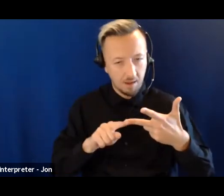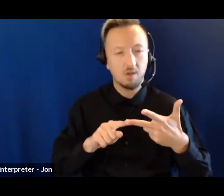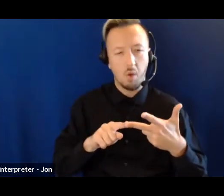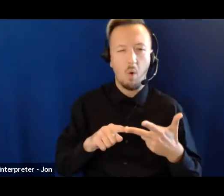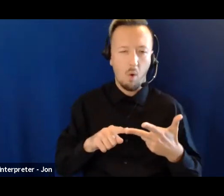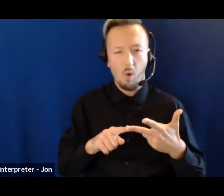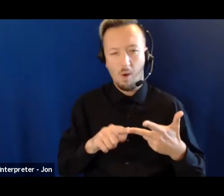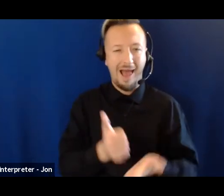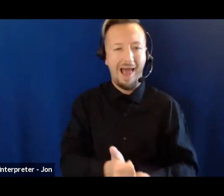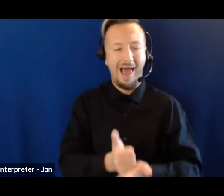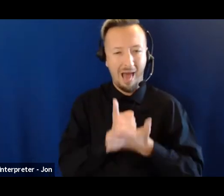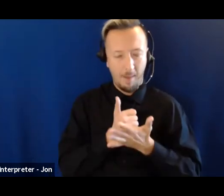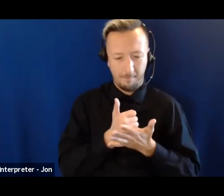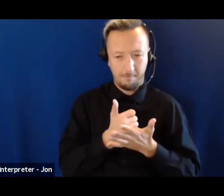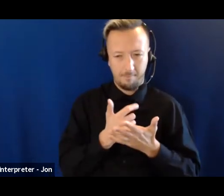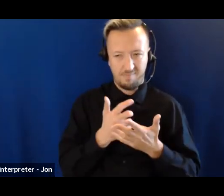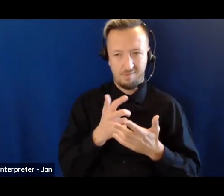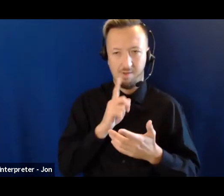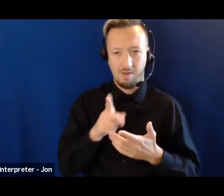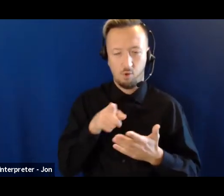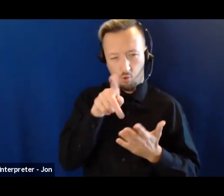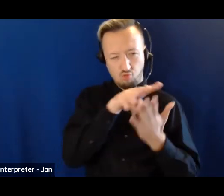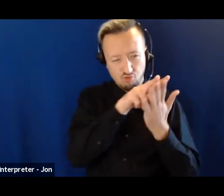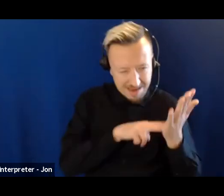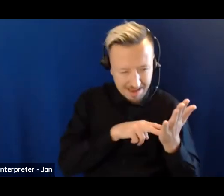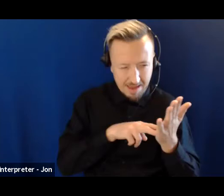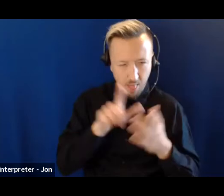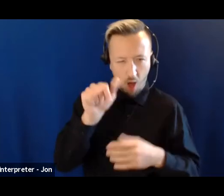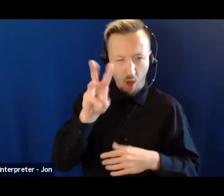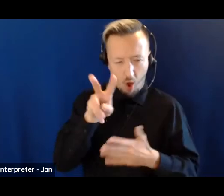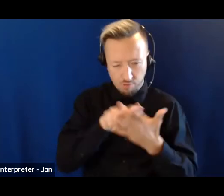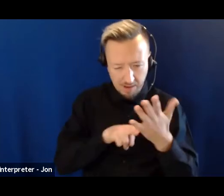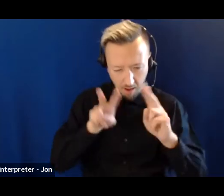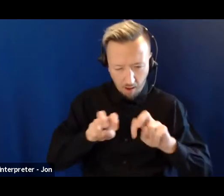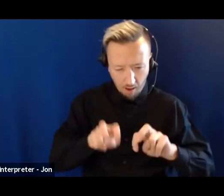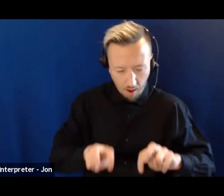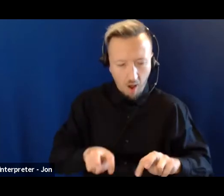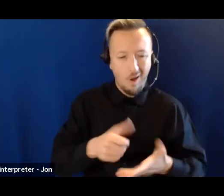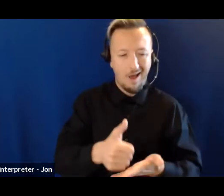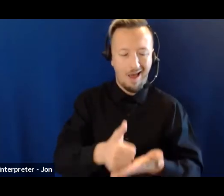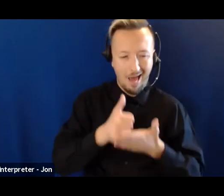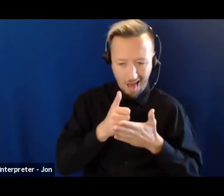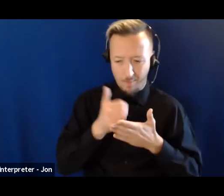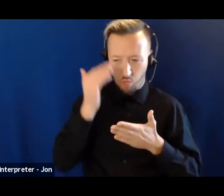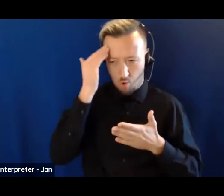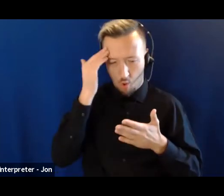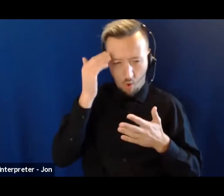So just once you read this and really take a look at it, you know, it can make things easier on your